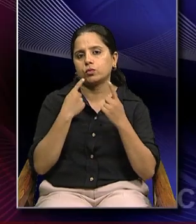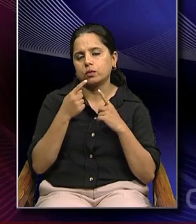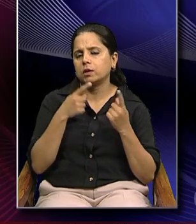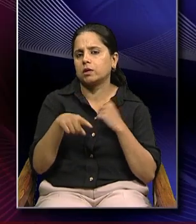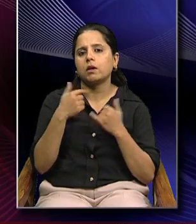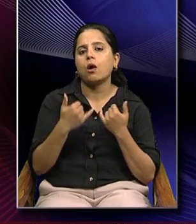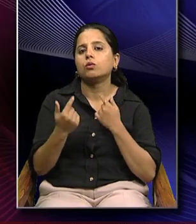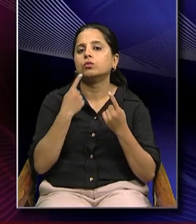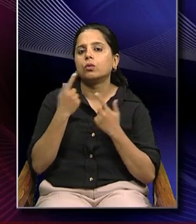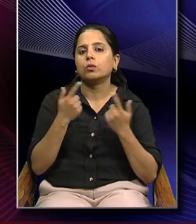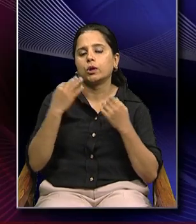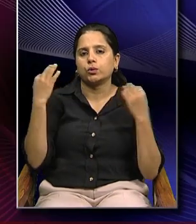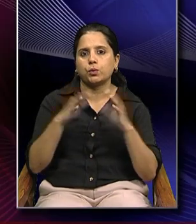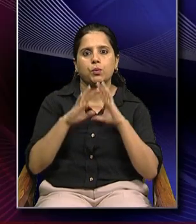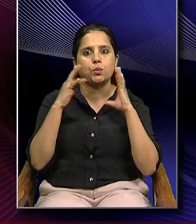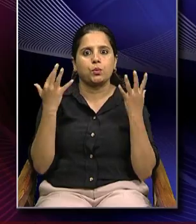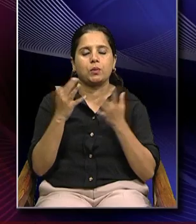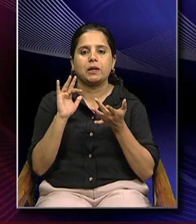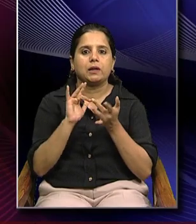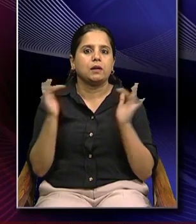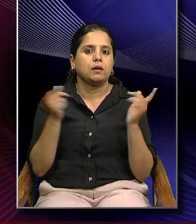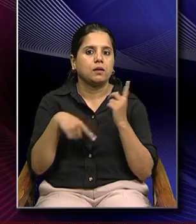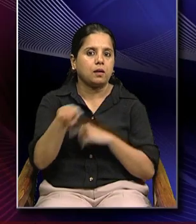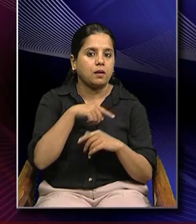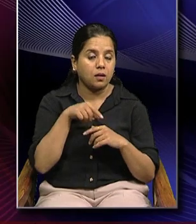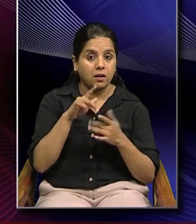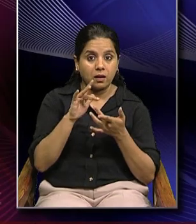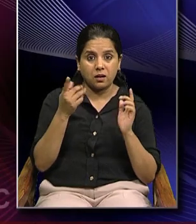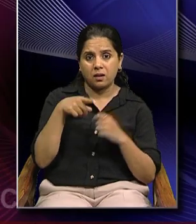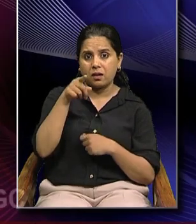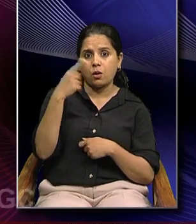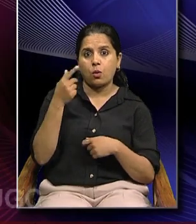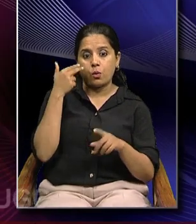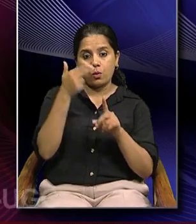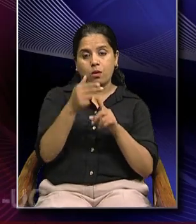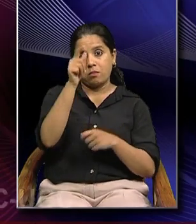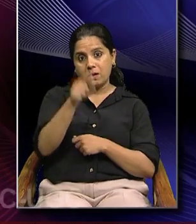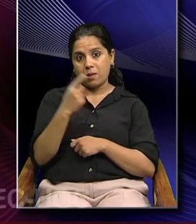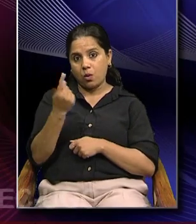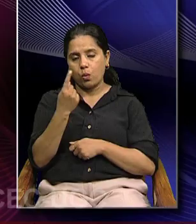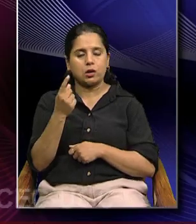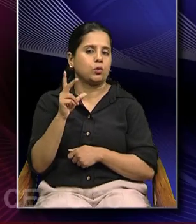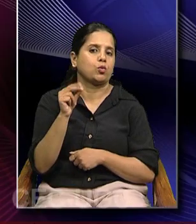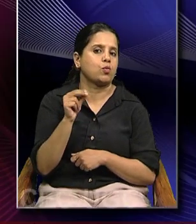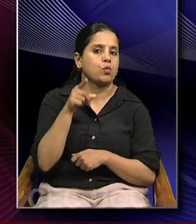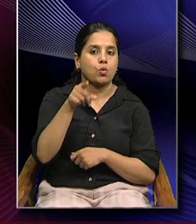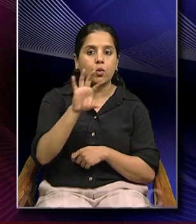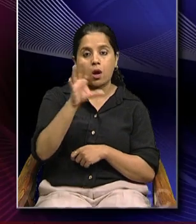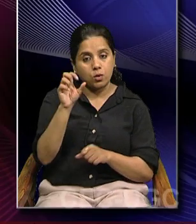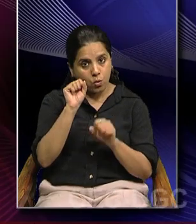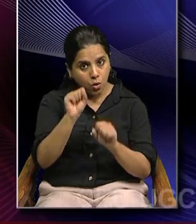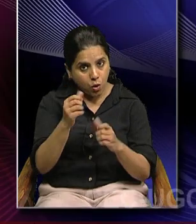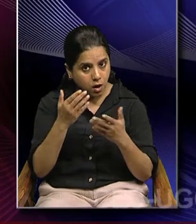going to talk about a new world of internet, where you are no more called as a citizen in your country or